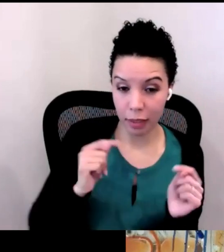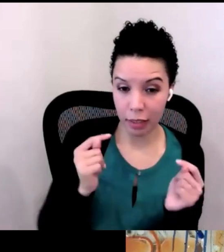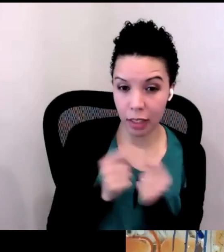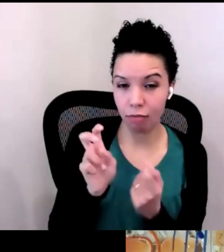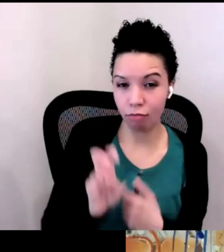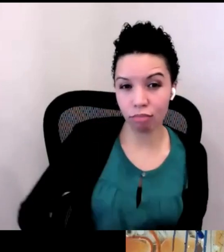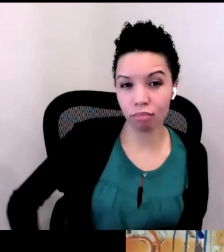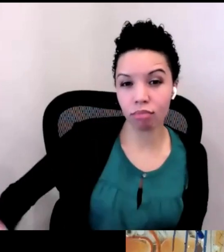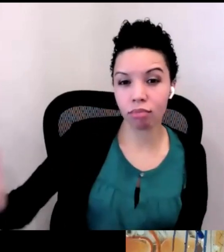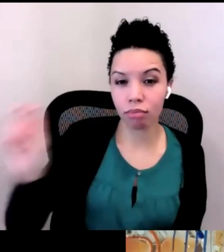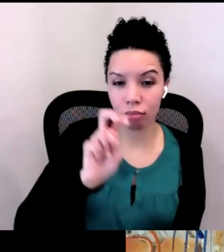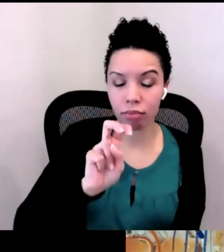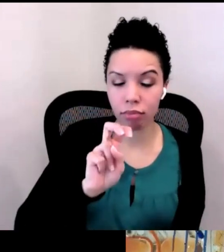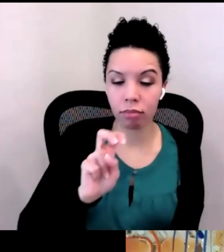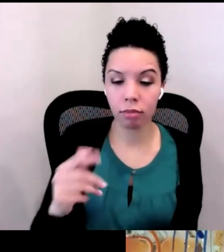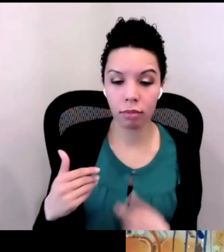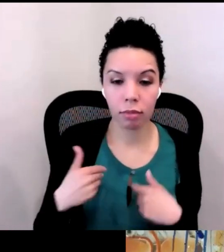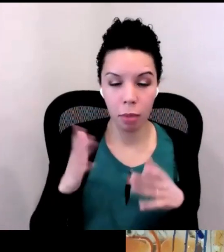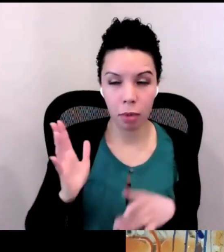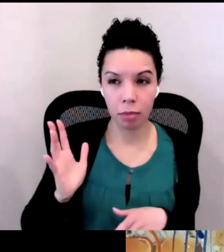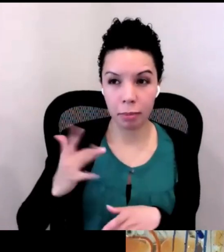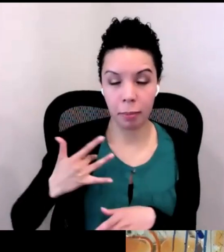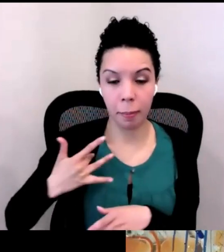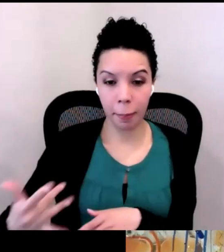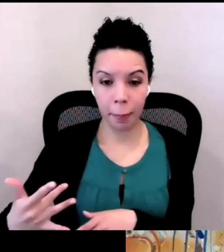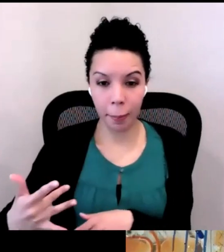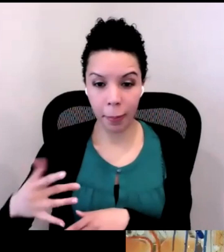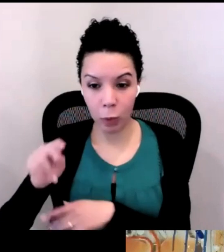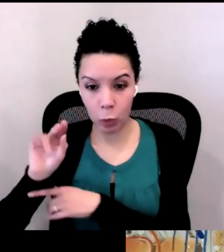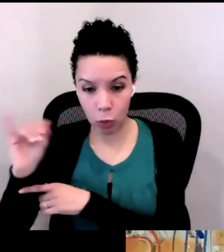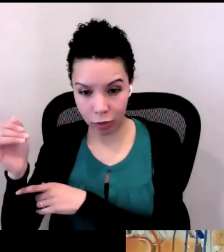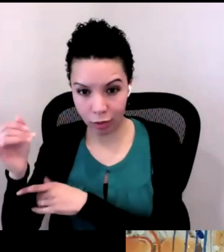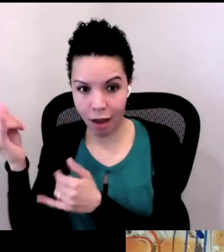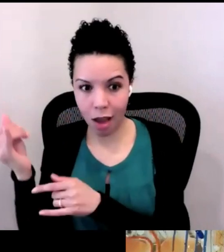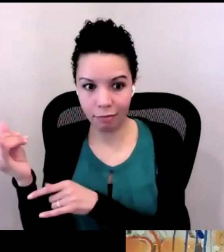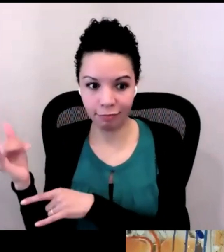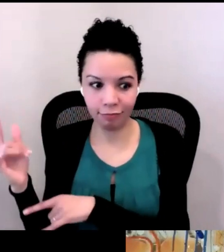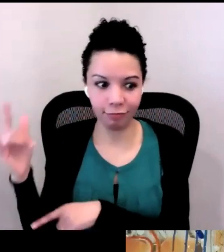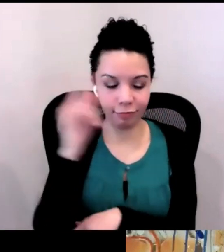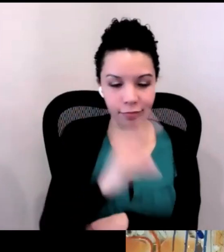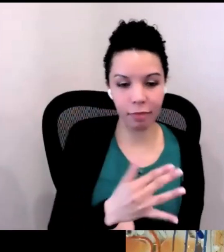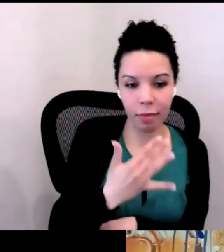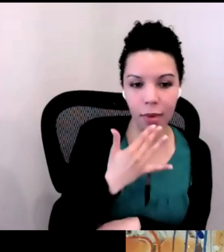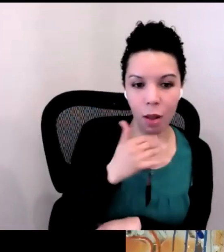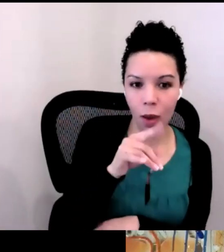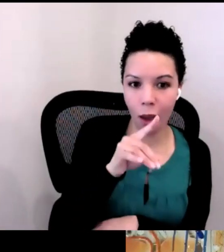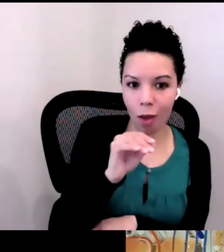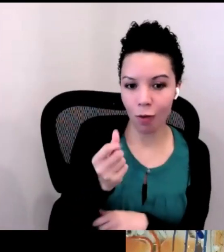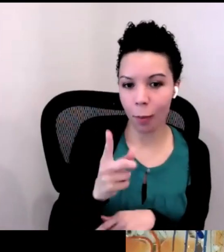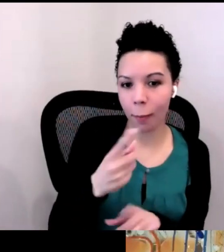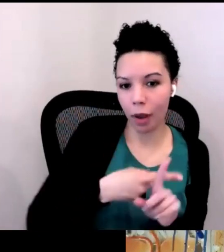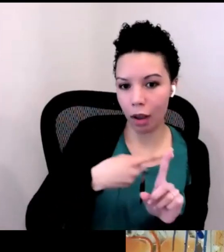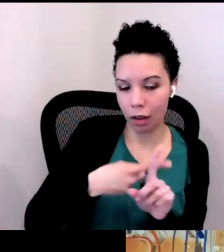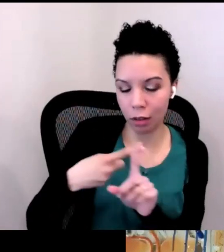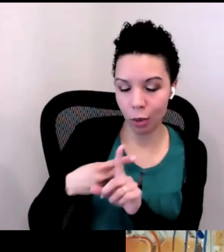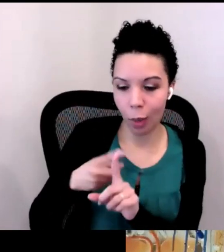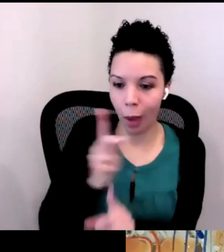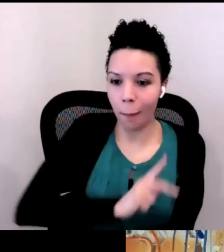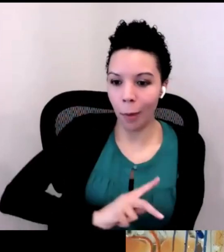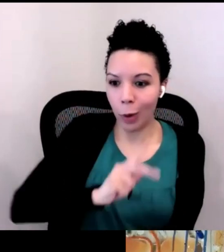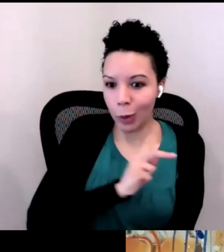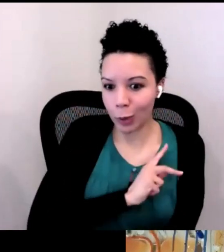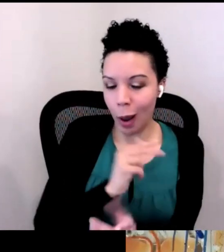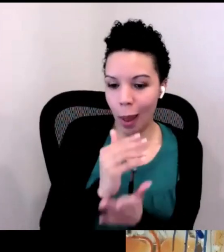know, we have somebody who is usually in New Jersey and she gets to be in Colorado for a few months. So they're checking things off their personal bucket